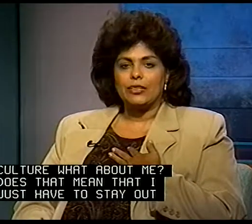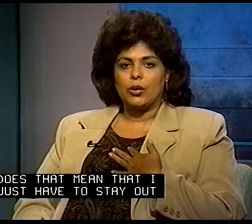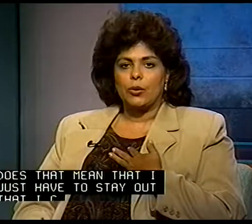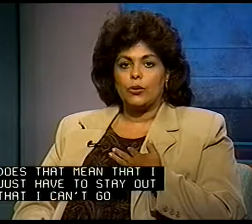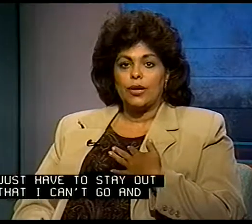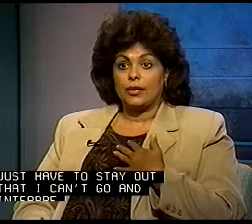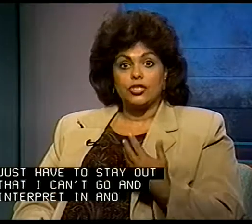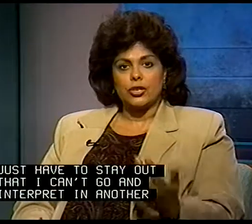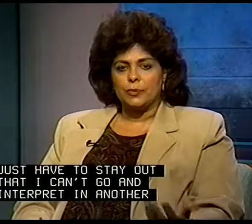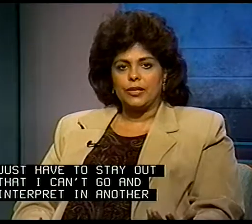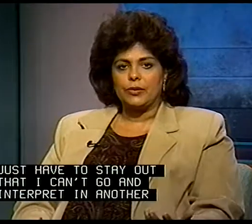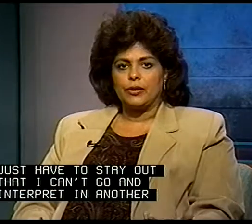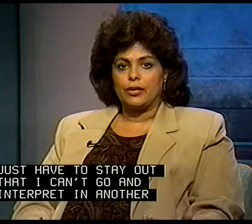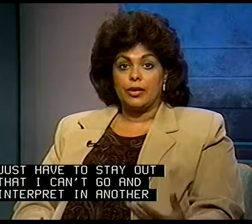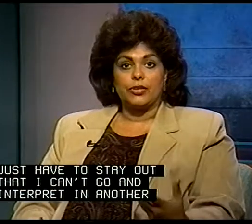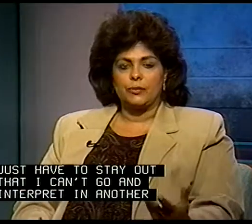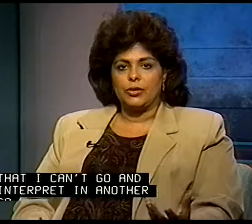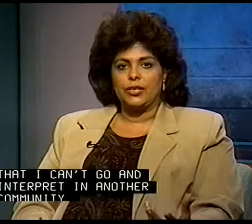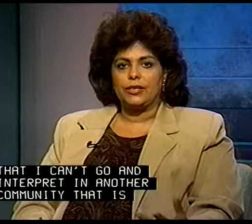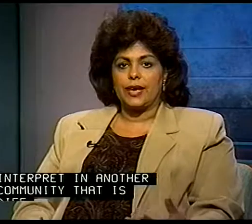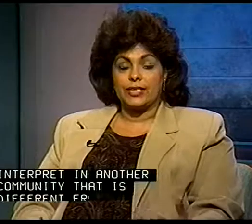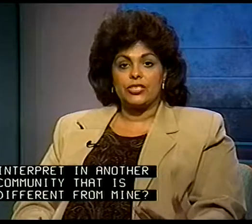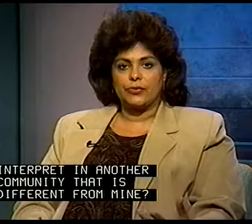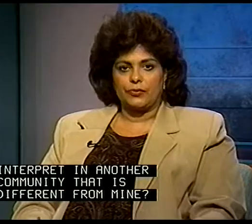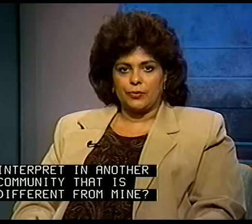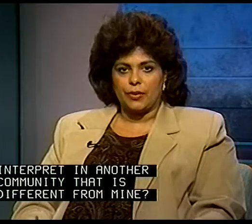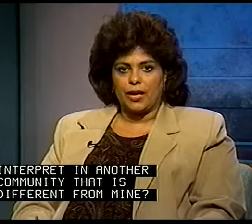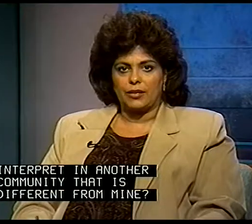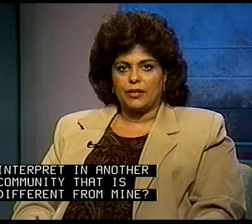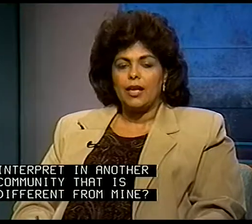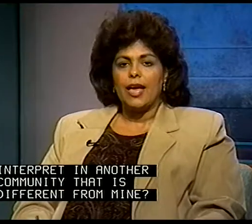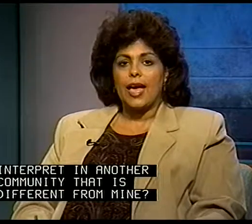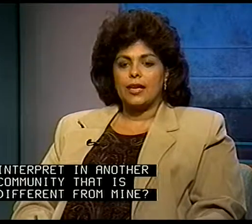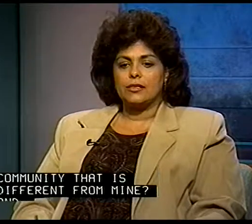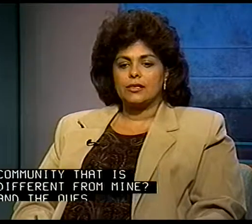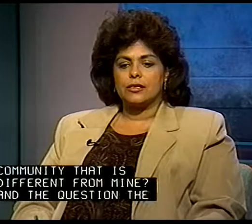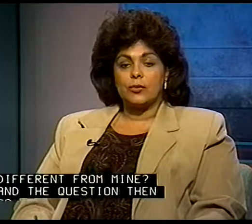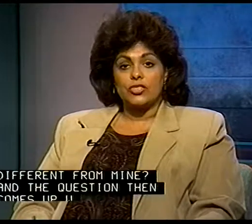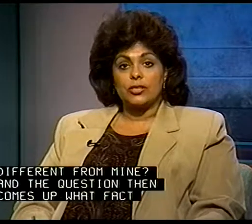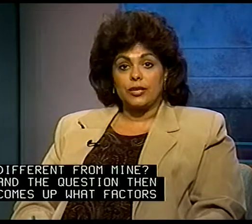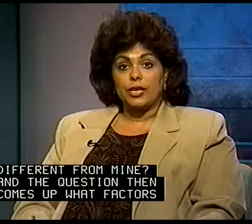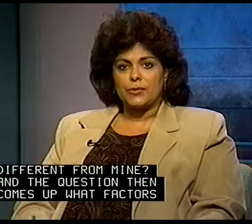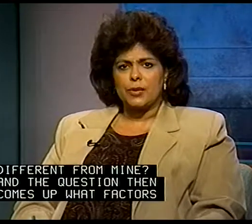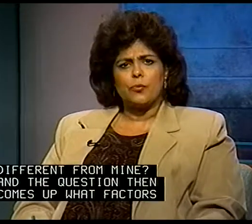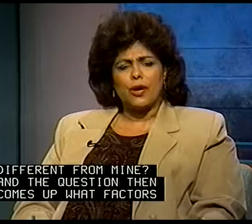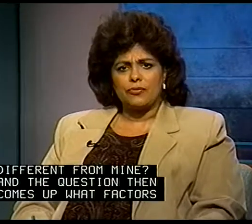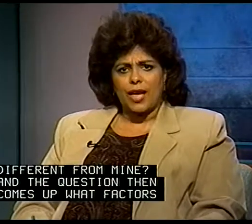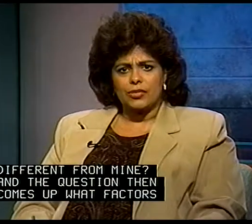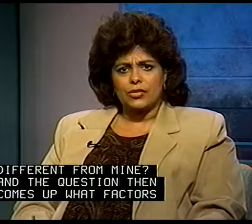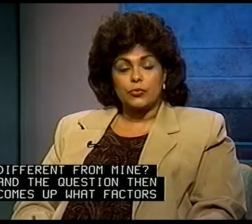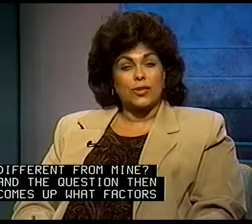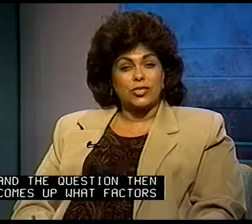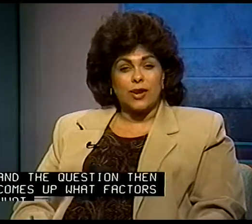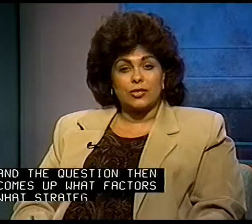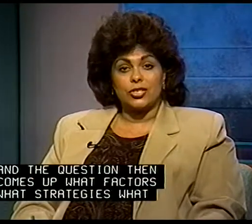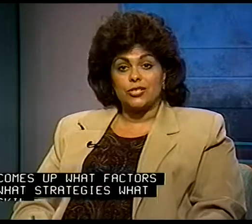go and interpret in another community that is different from mine? And the question then comes up, what factors, what strategies,